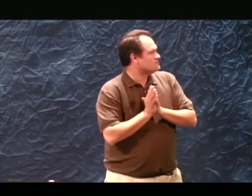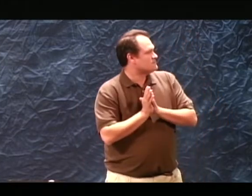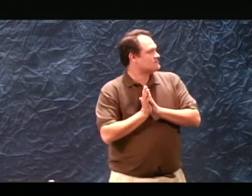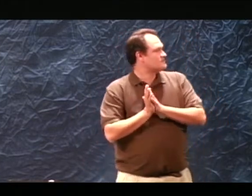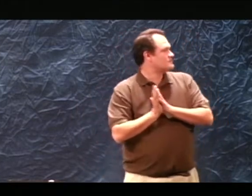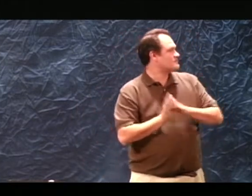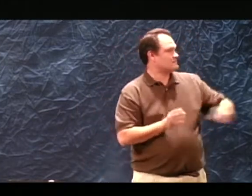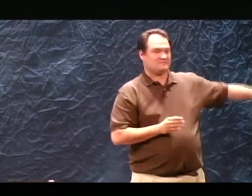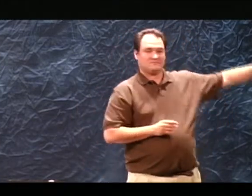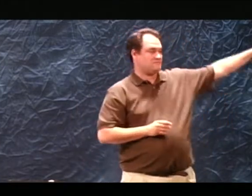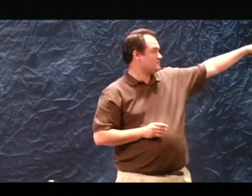ah